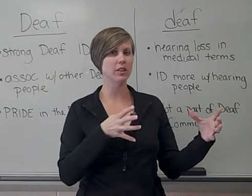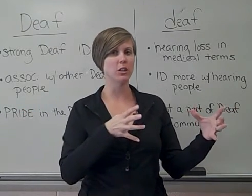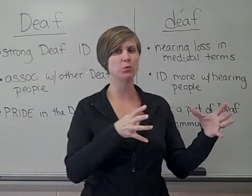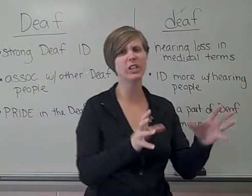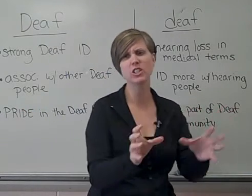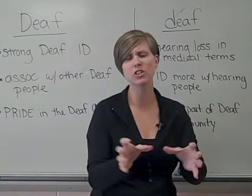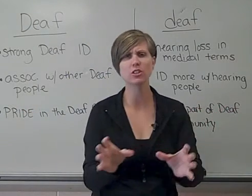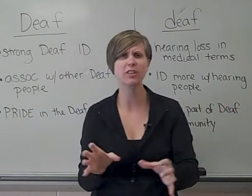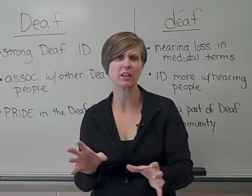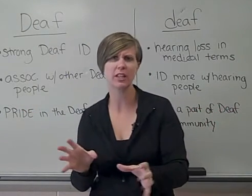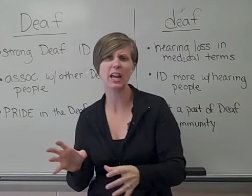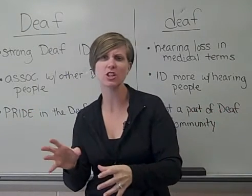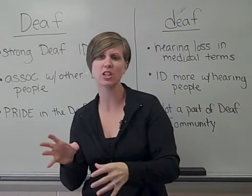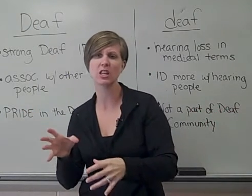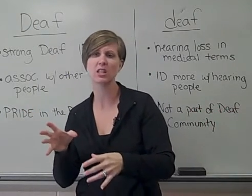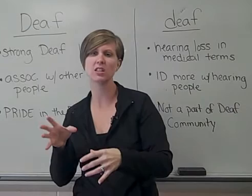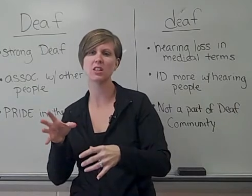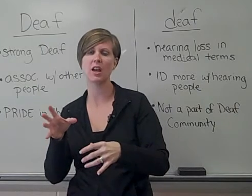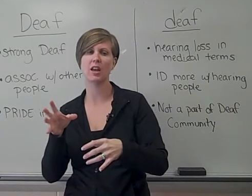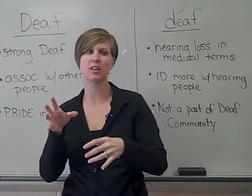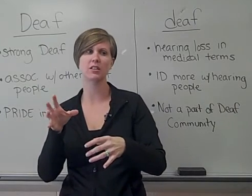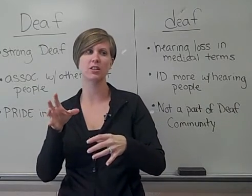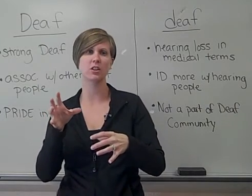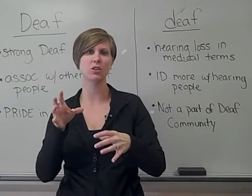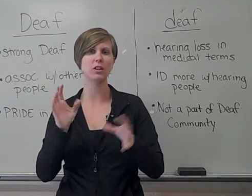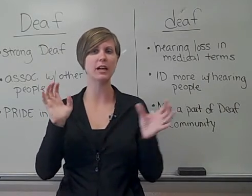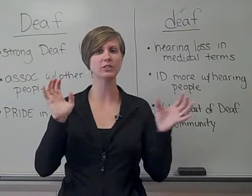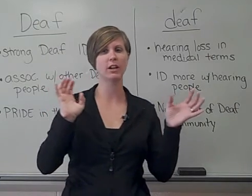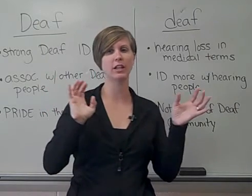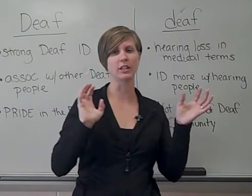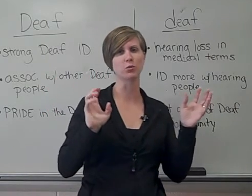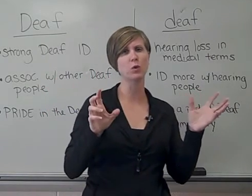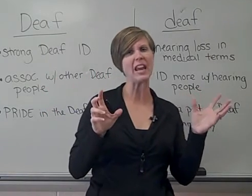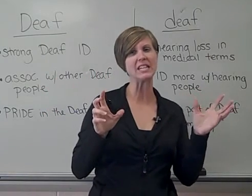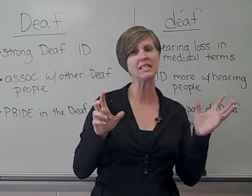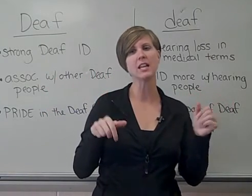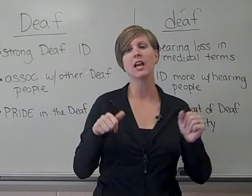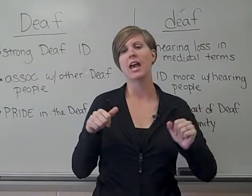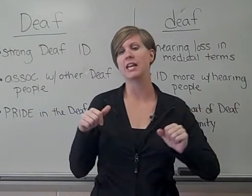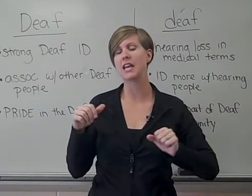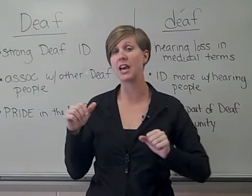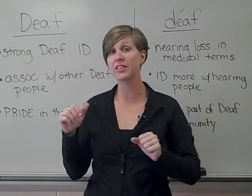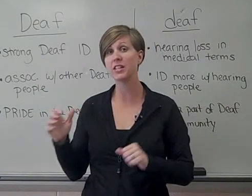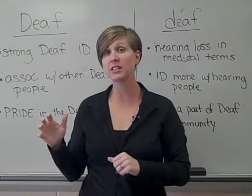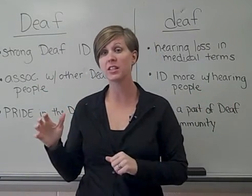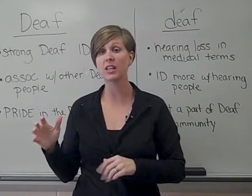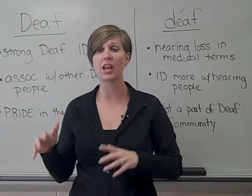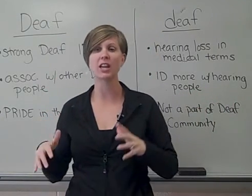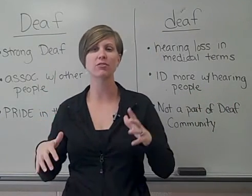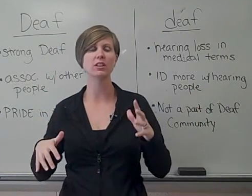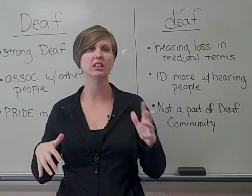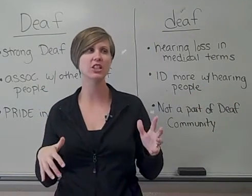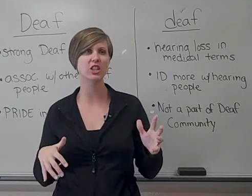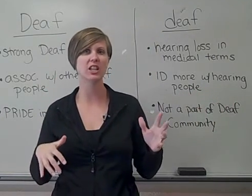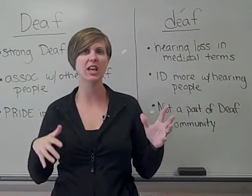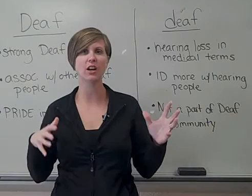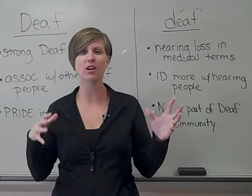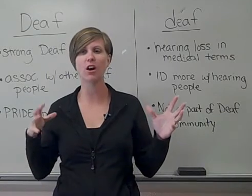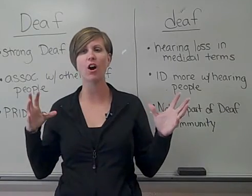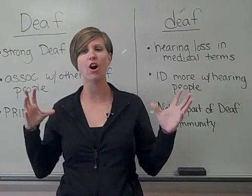of the regional variations and, class rank and race and ethnicity and religion, they are